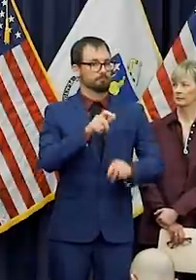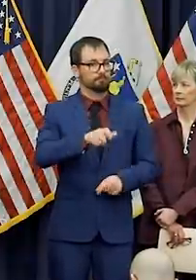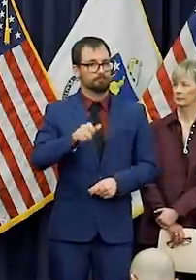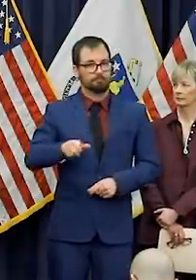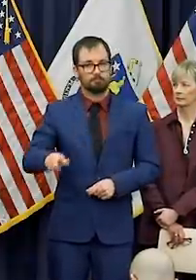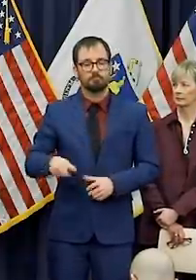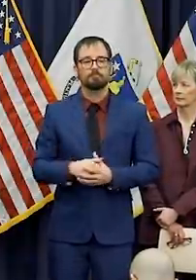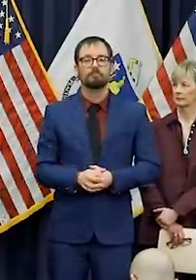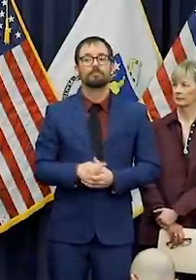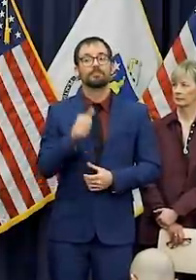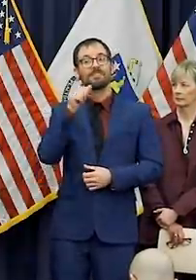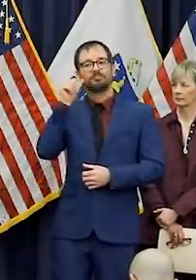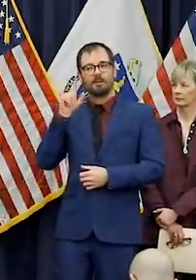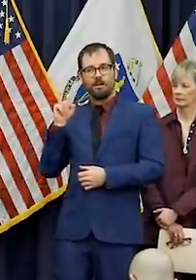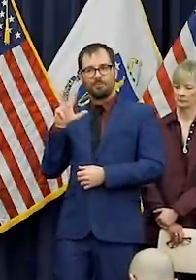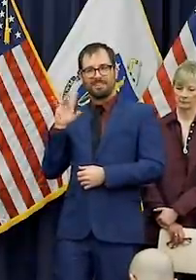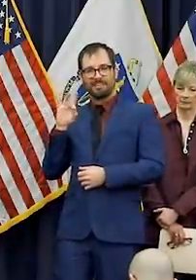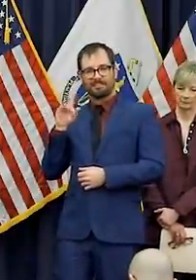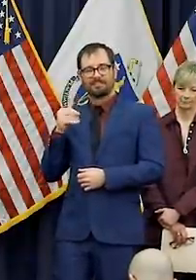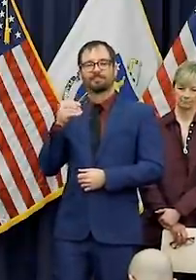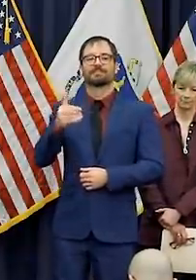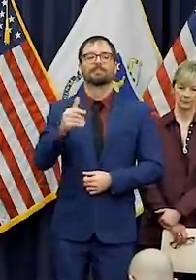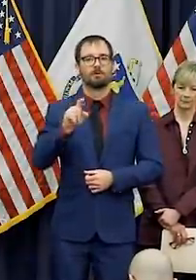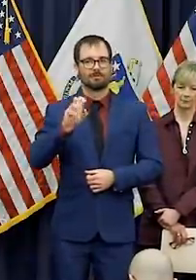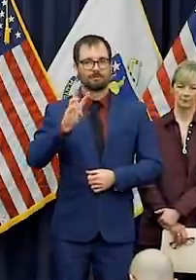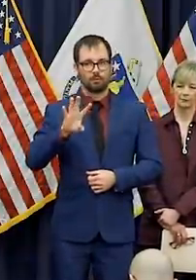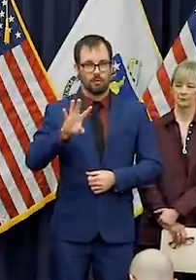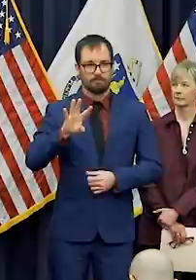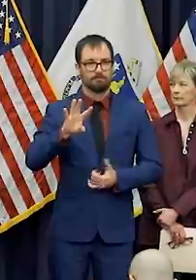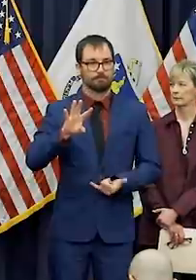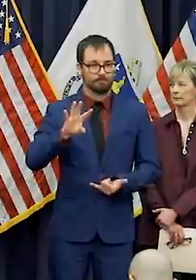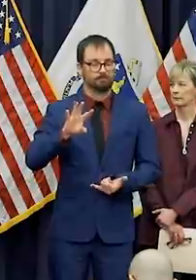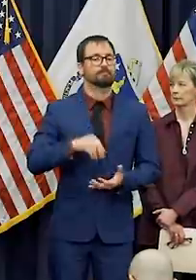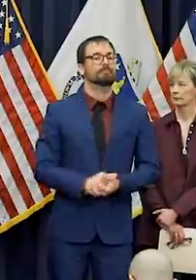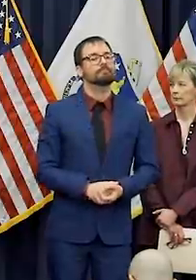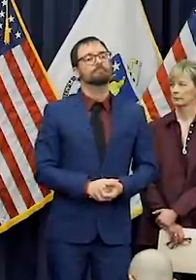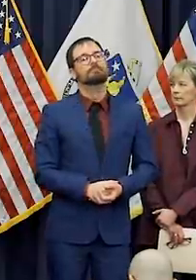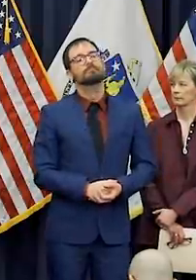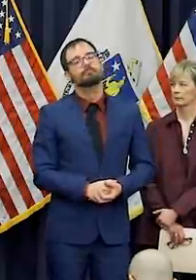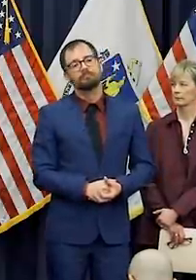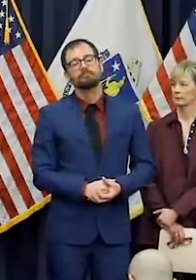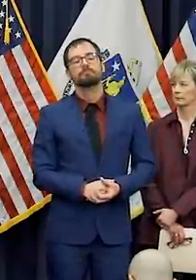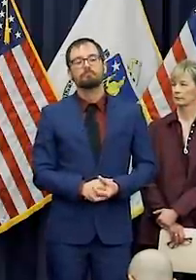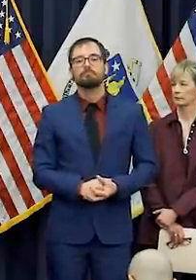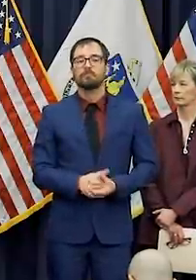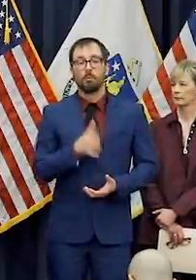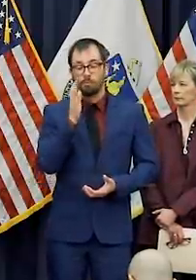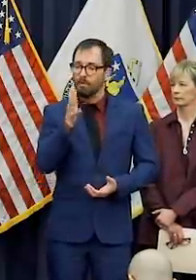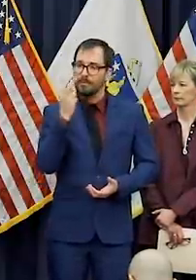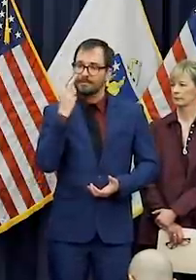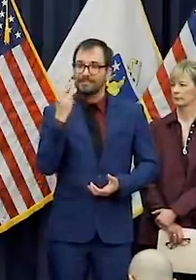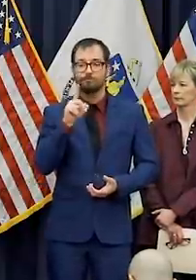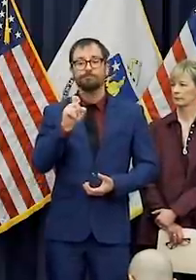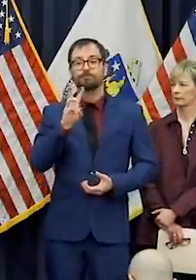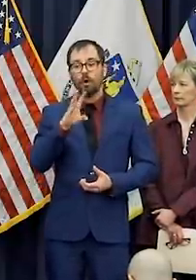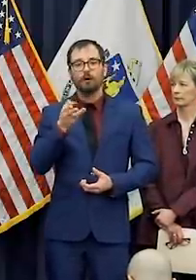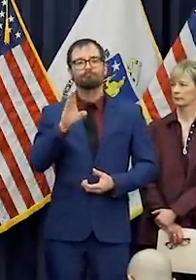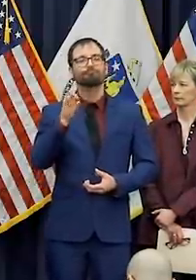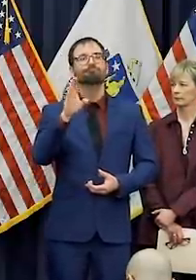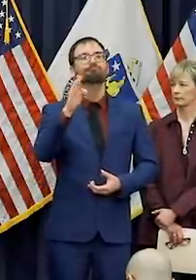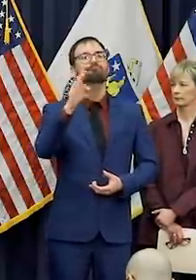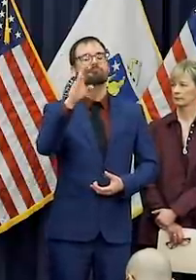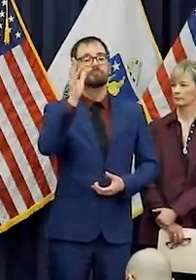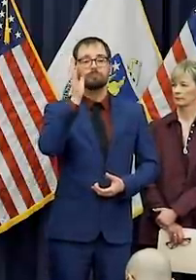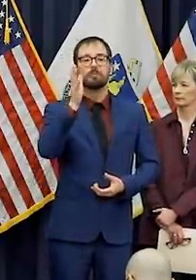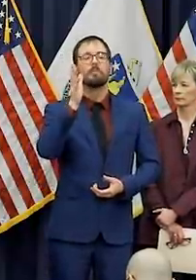yesterday. We are going to see more cases in Massachusetts. Our goal now is to